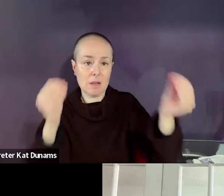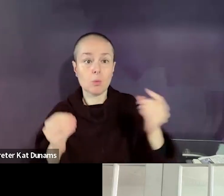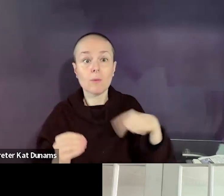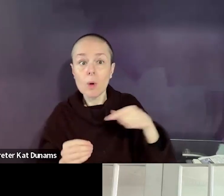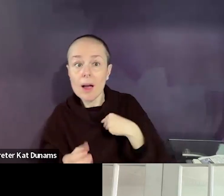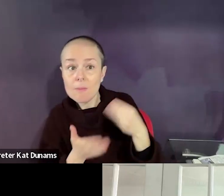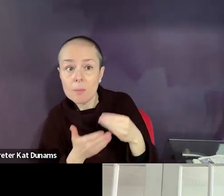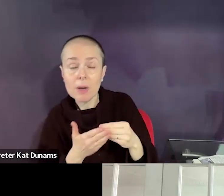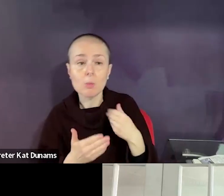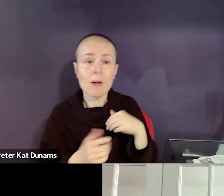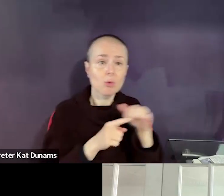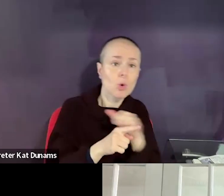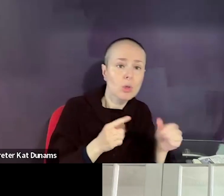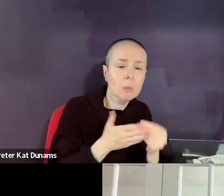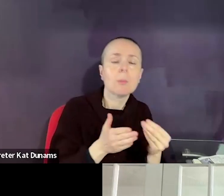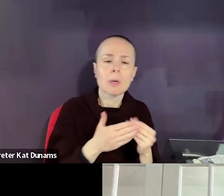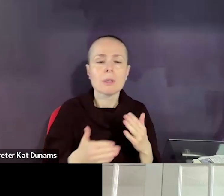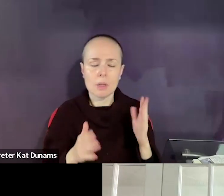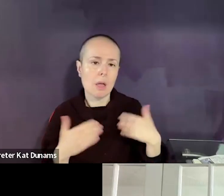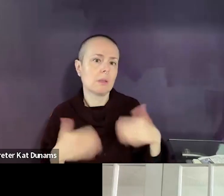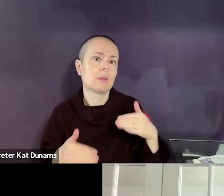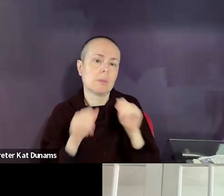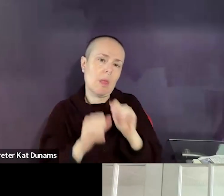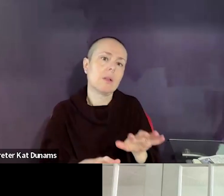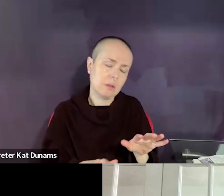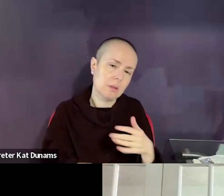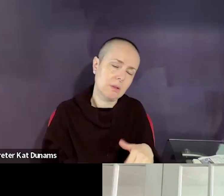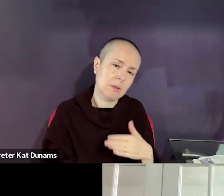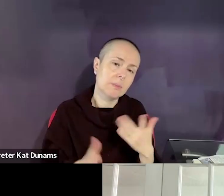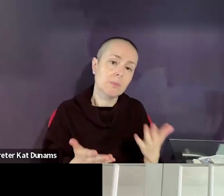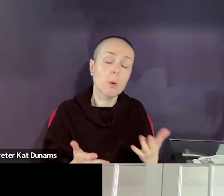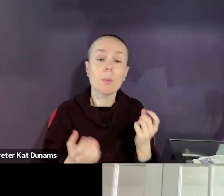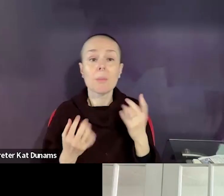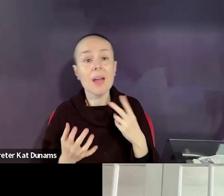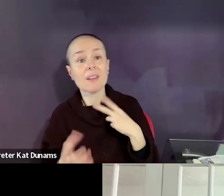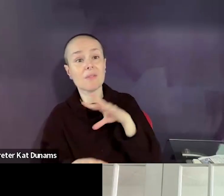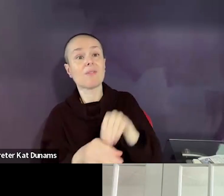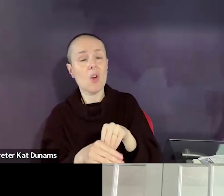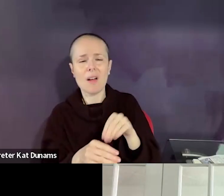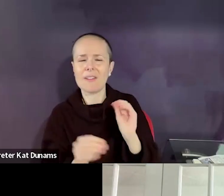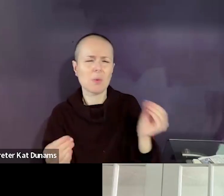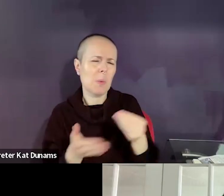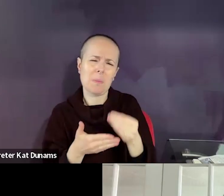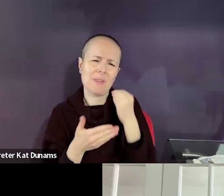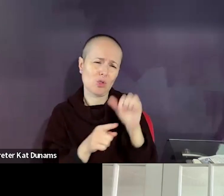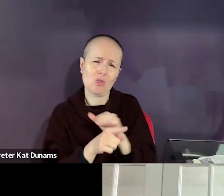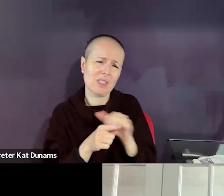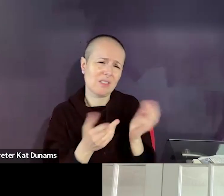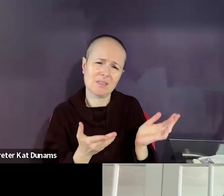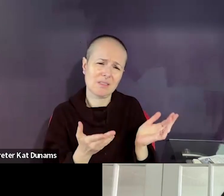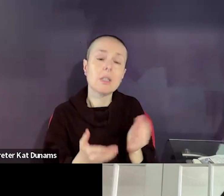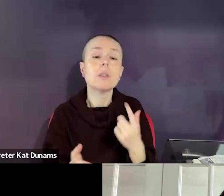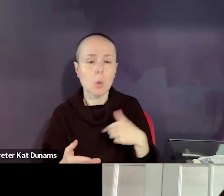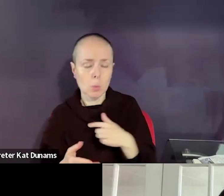think that's like a blessing. And so a lot of folks who are practicing this art form don't have any funds for training. And so to us, we actually